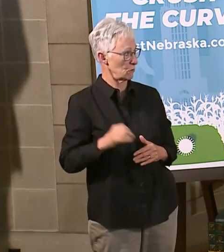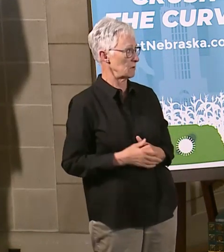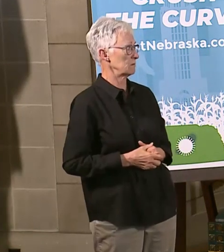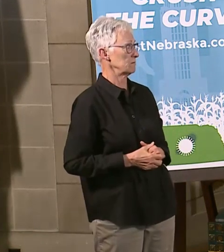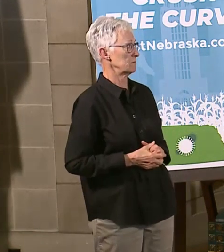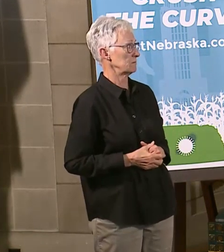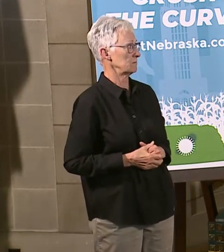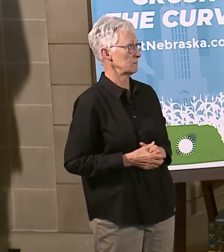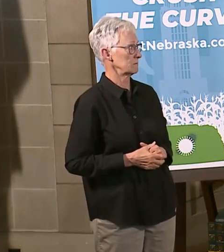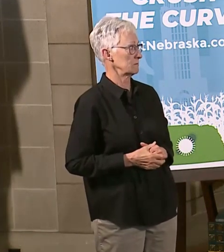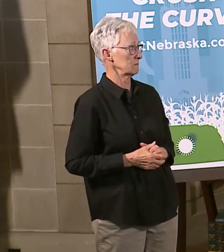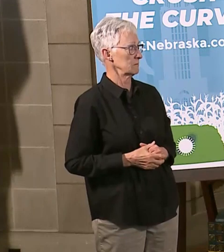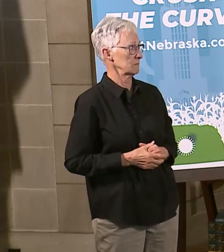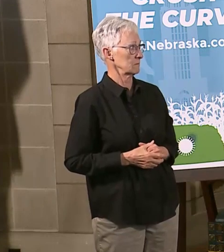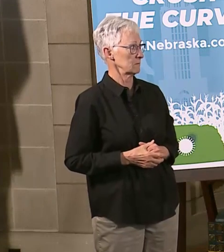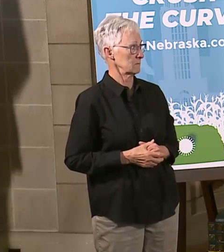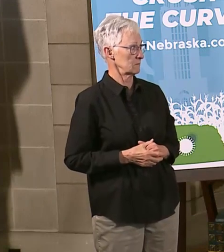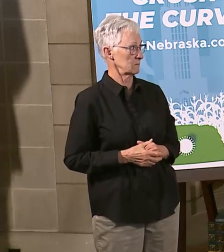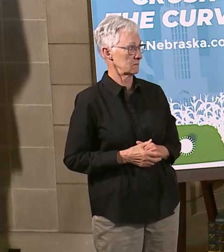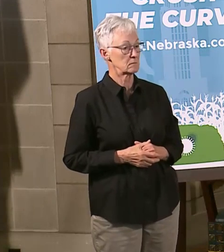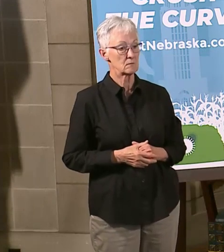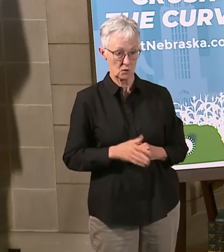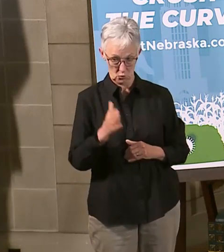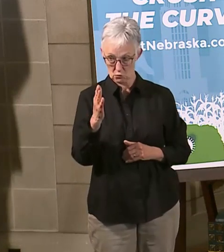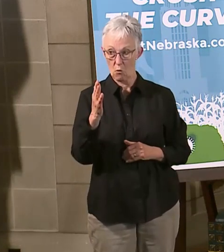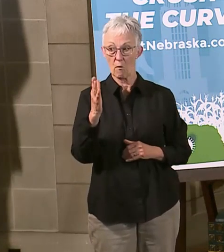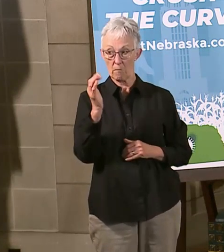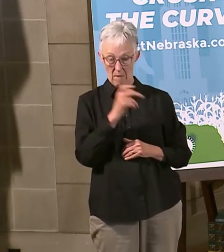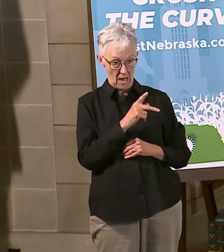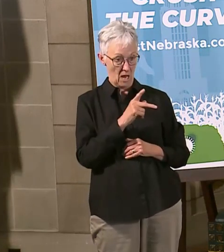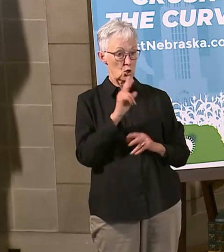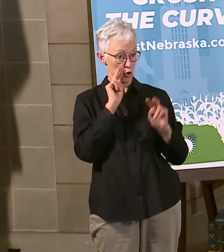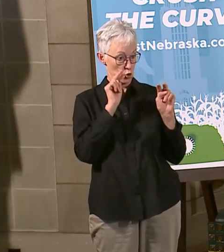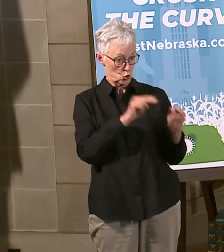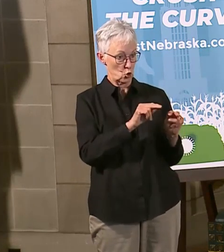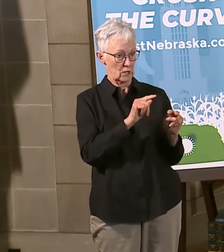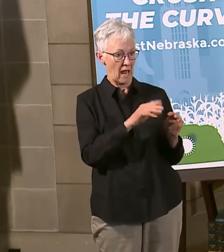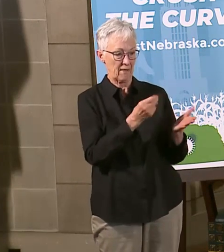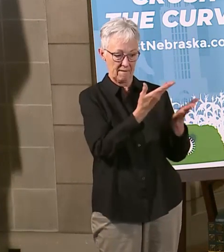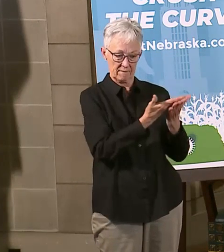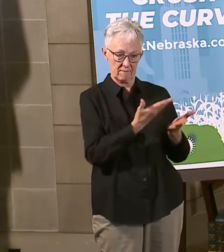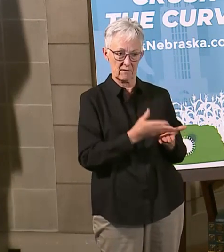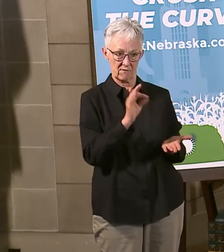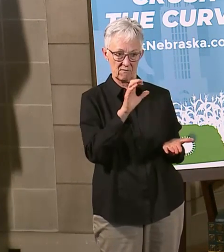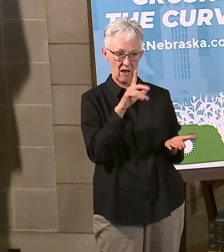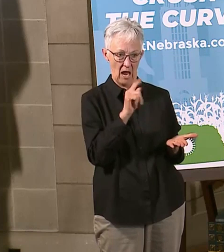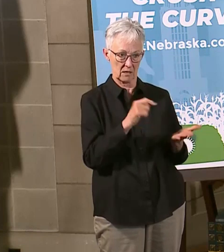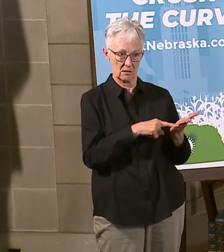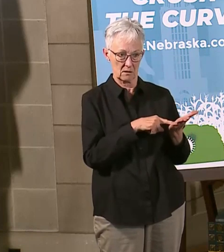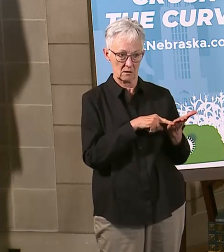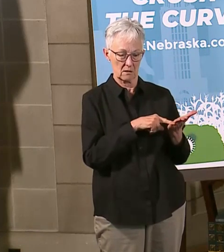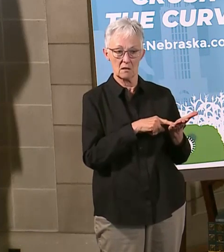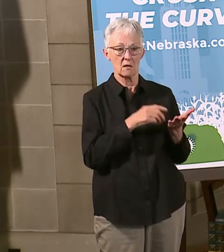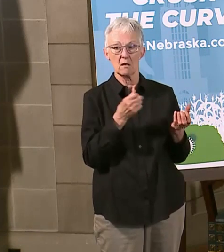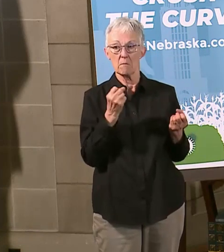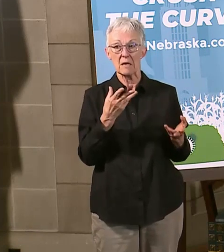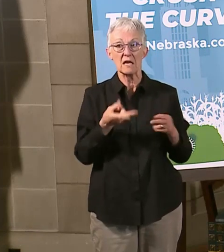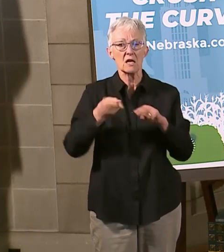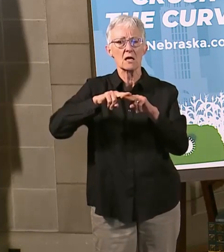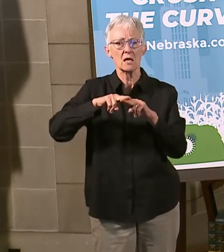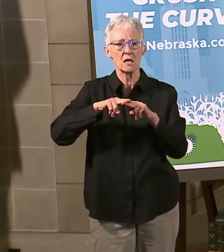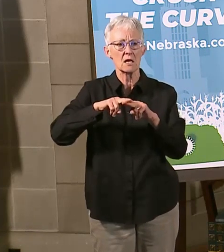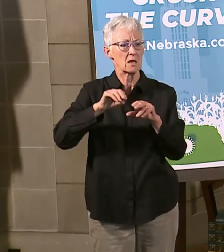you know, early May or something like that. But again, okay, so let's go back and look at the data, because I think Henry Cordes did his own article that showed that really a lot of the rise in our cases are